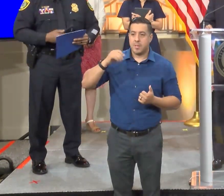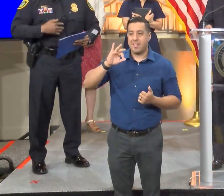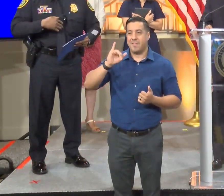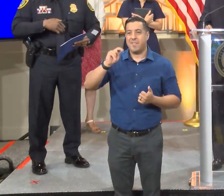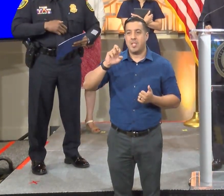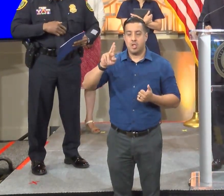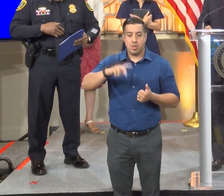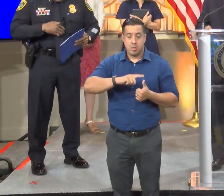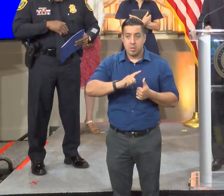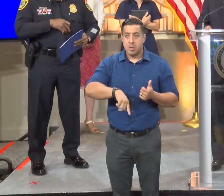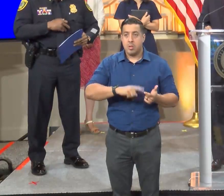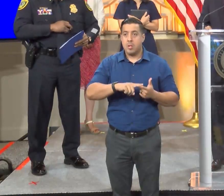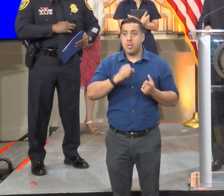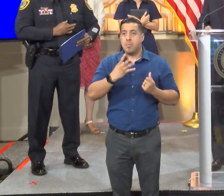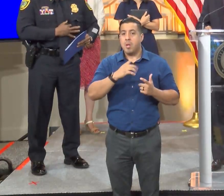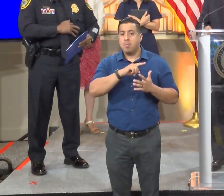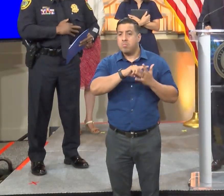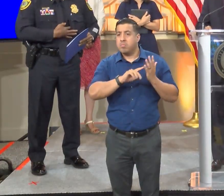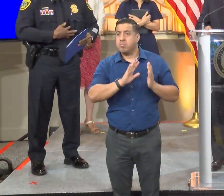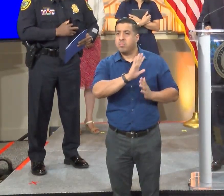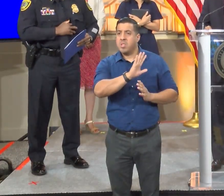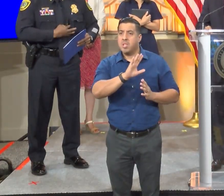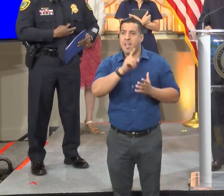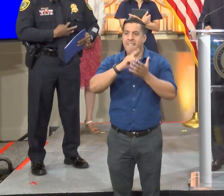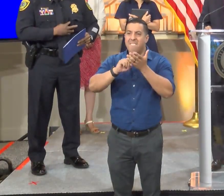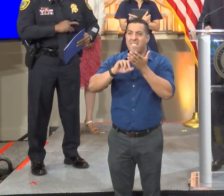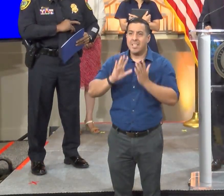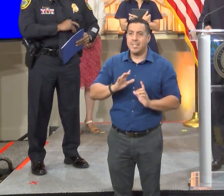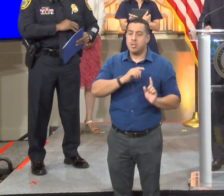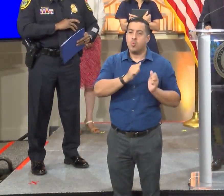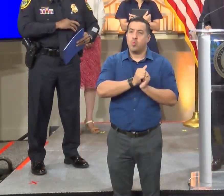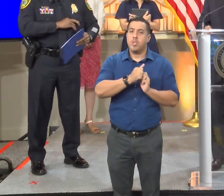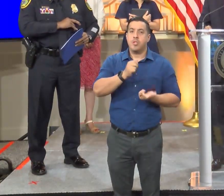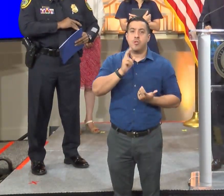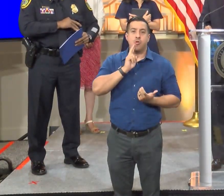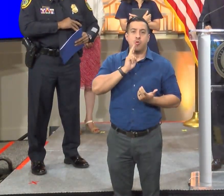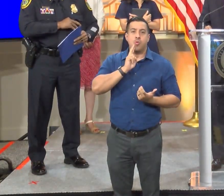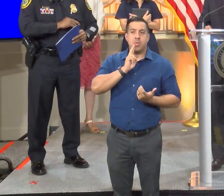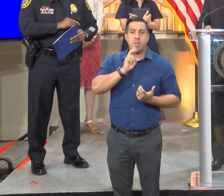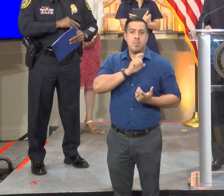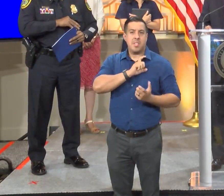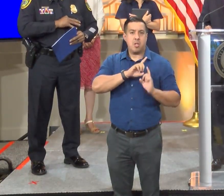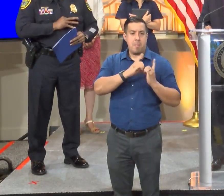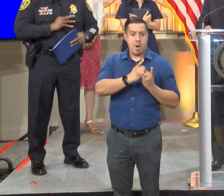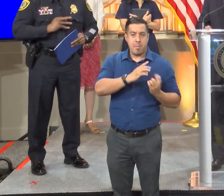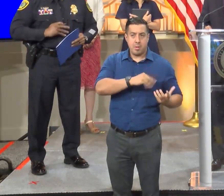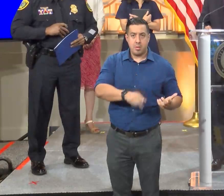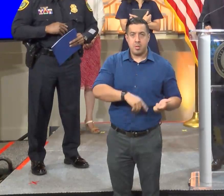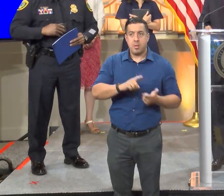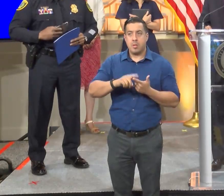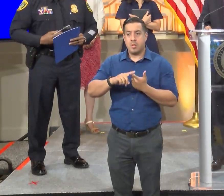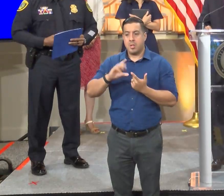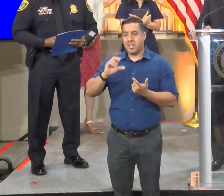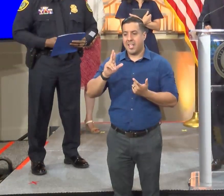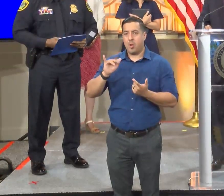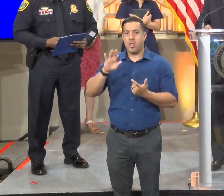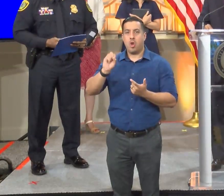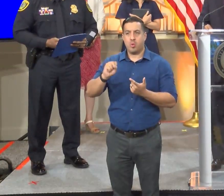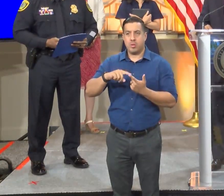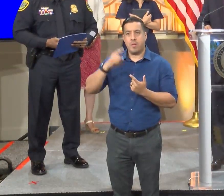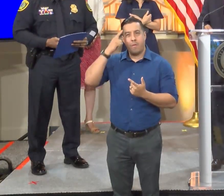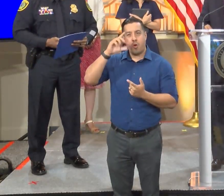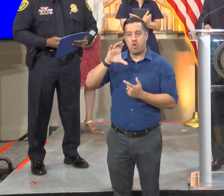and several of his investigators with Houston Police Department, along with Rania Macarius of the